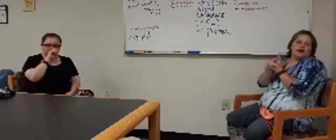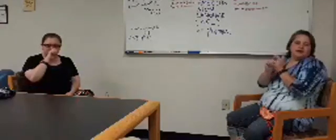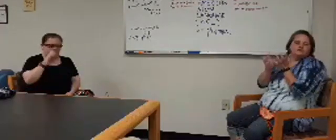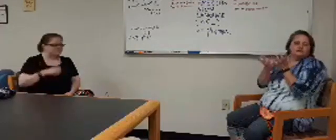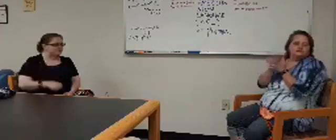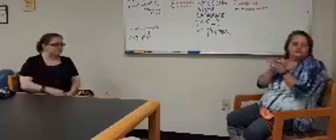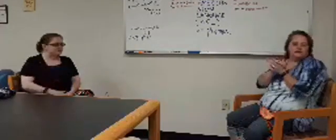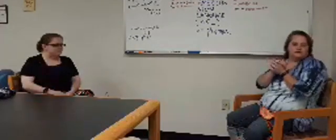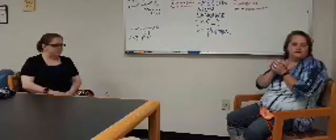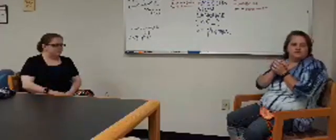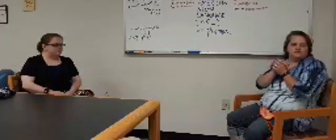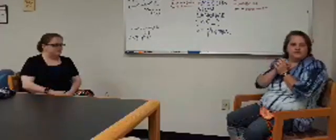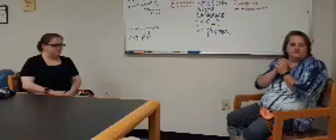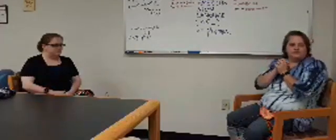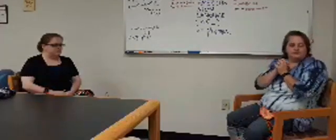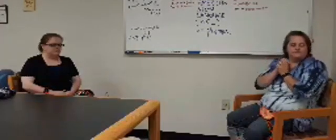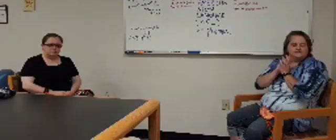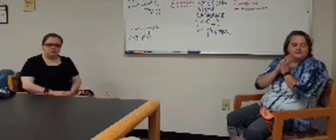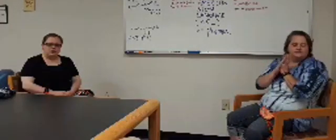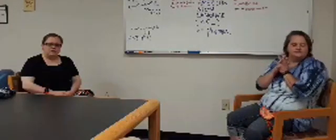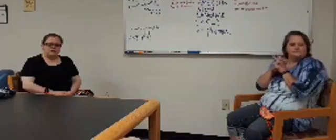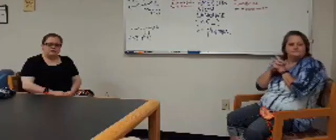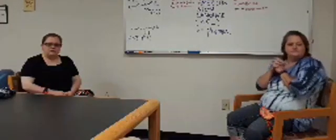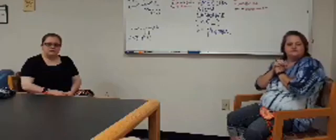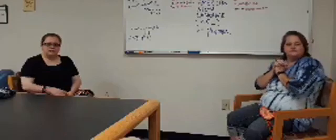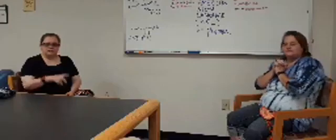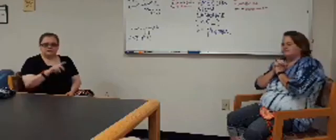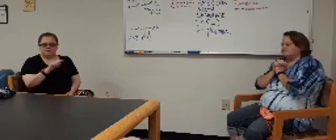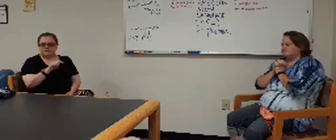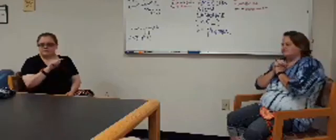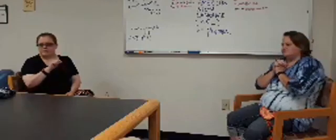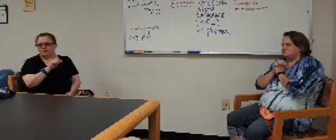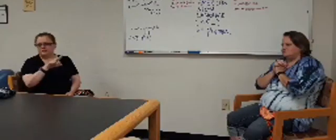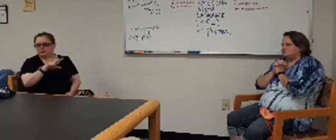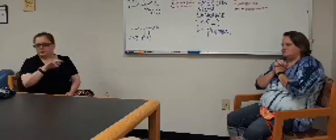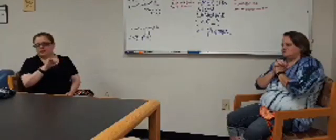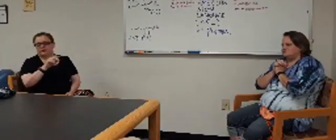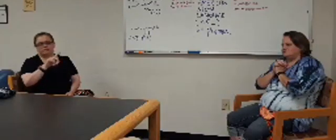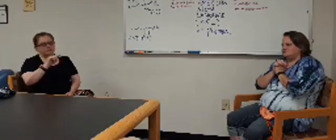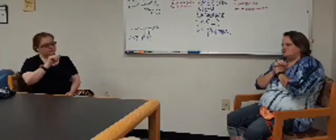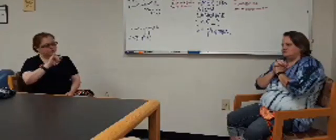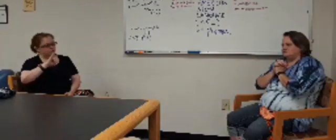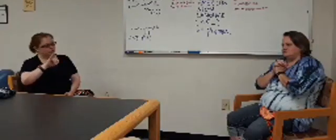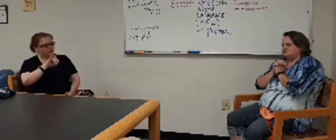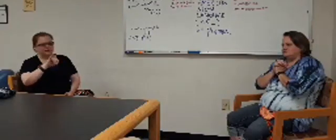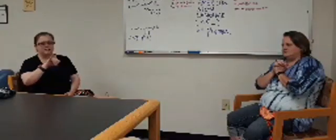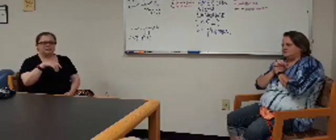the video on the TV. Oh, okay. So, and she also talked about the TTY. It's kind of